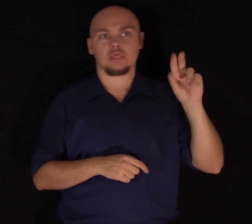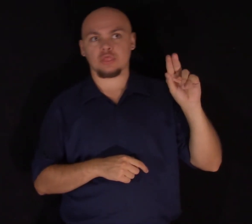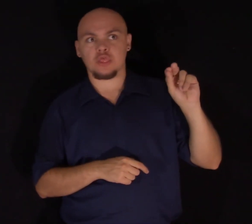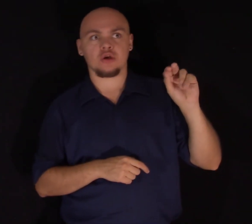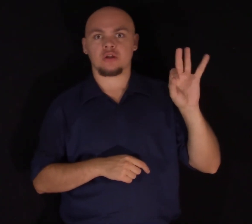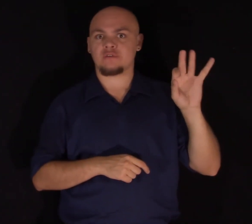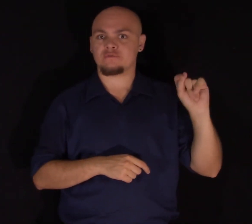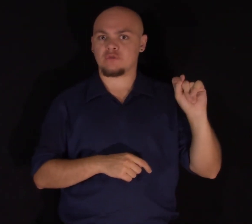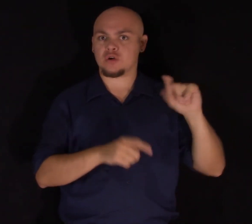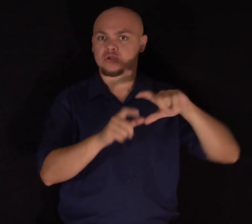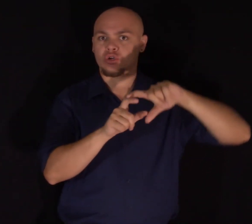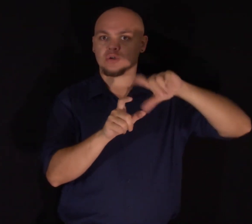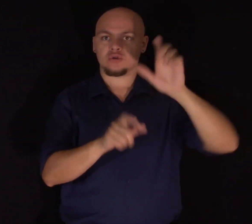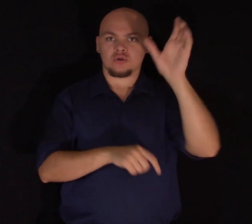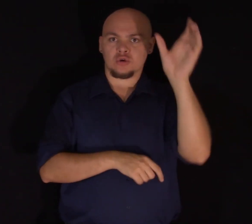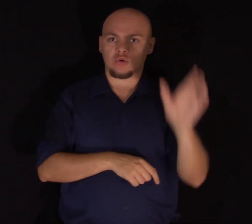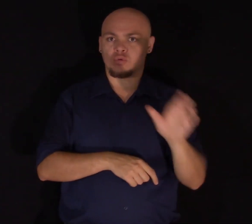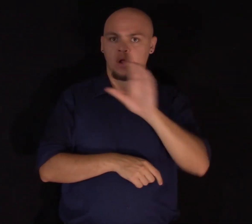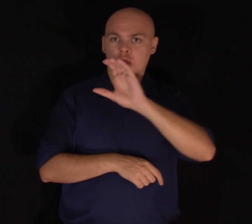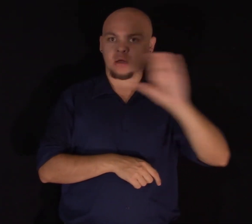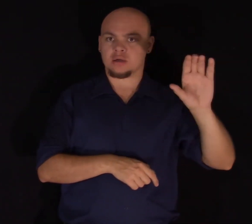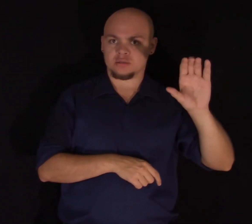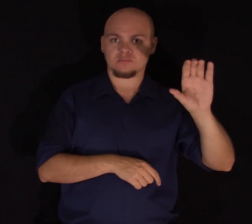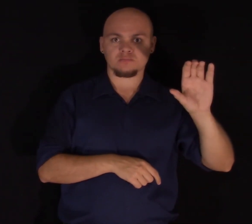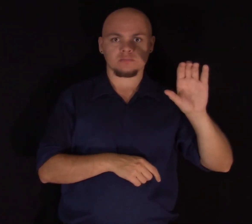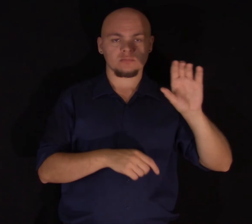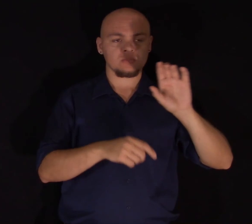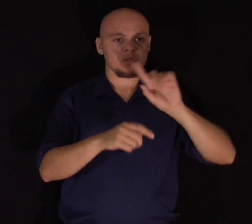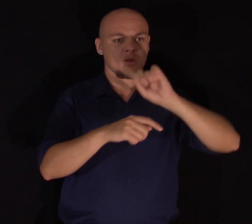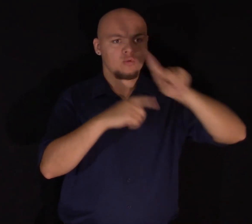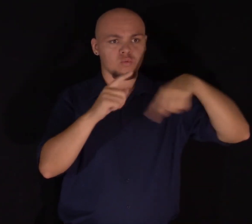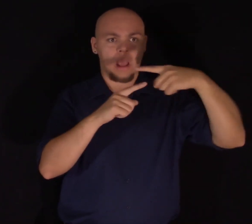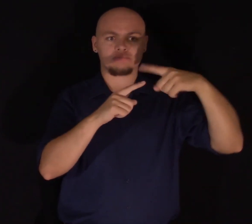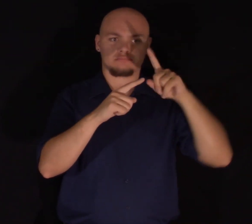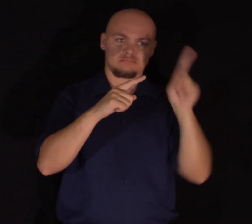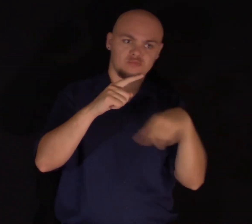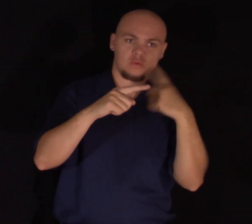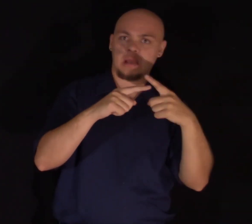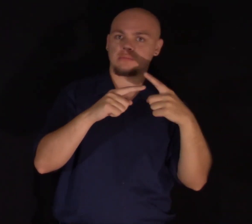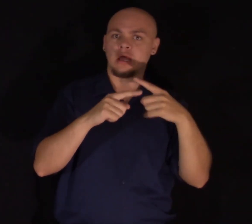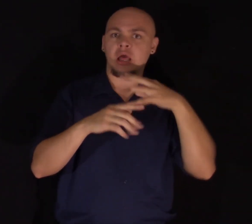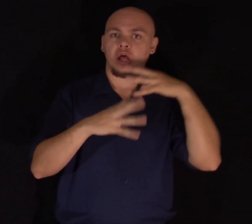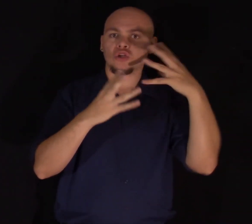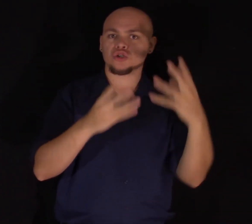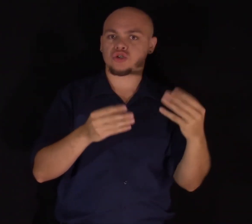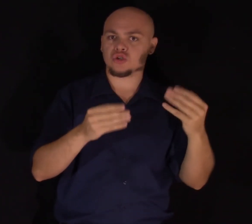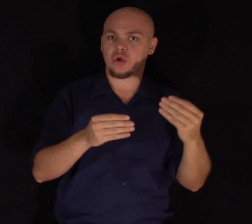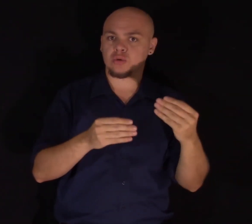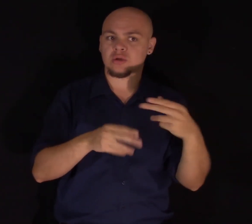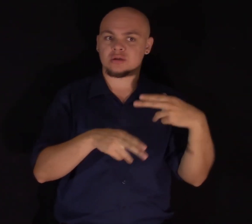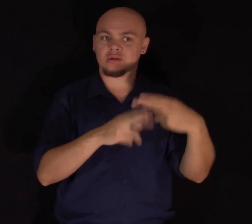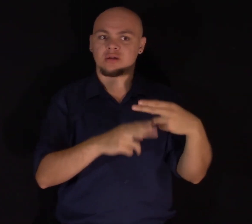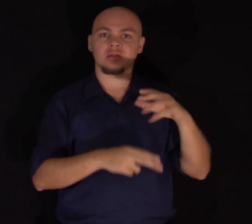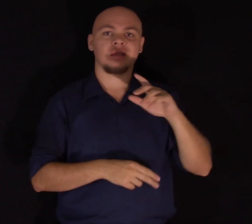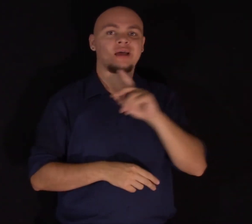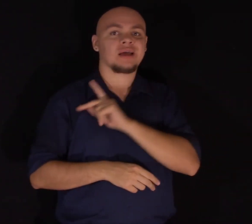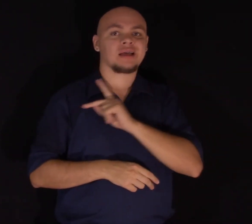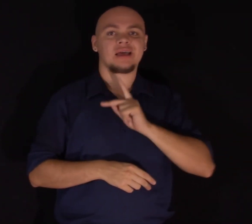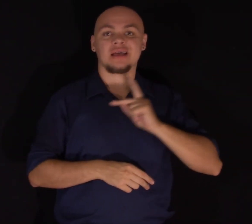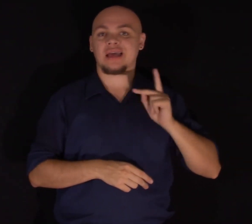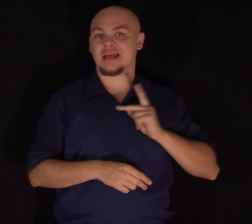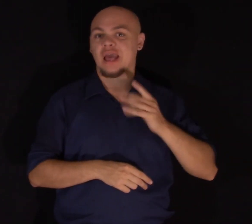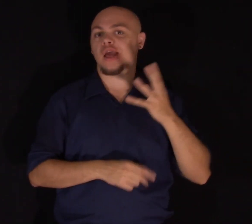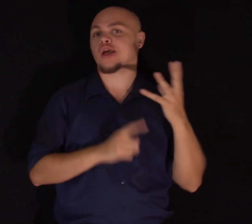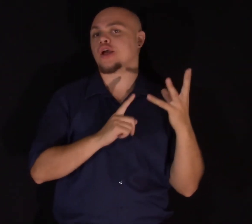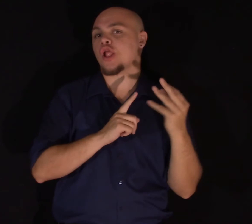two beams tied together, wrapped in burlap. The burlap was soaked in what they call Klan cologne,